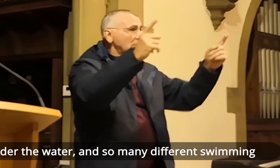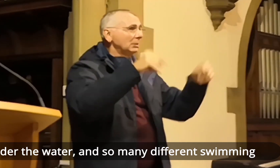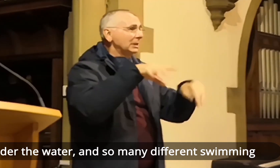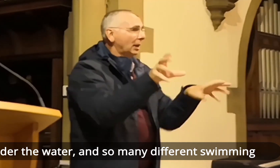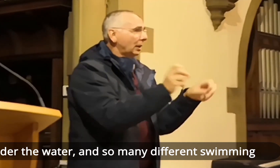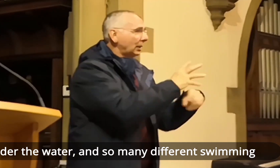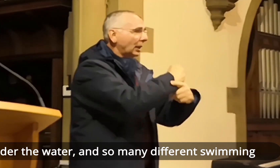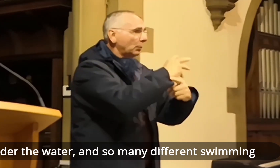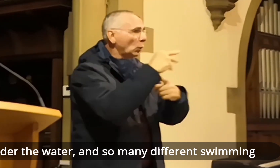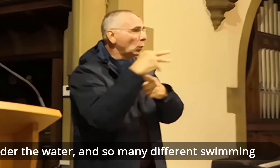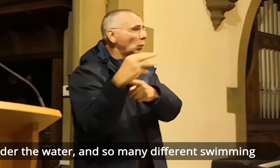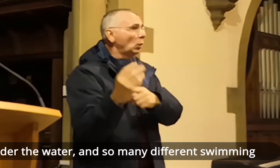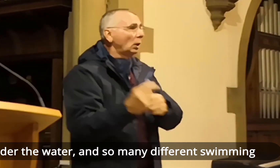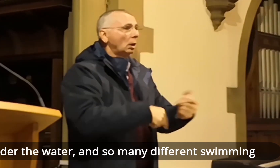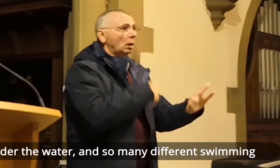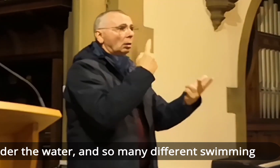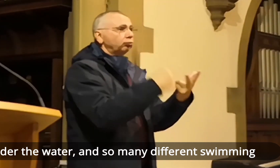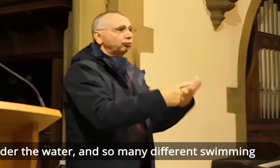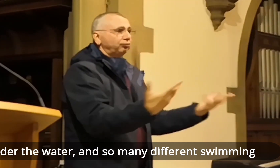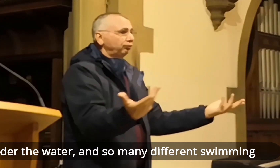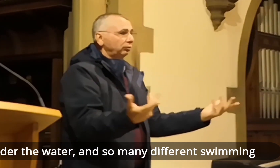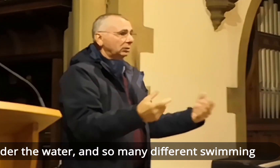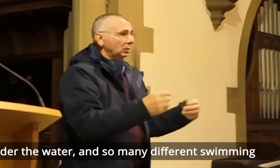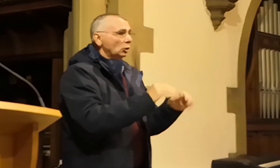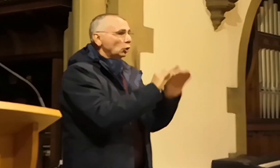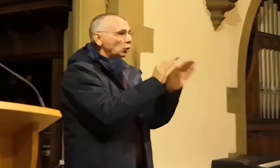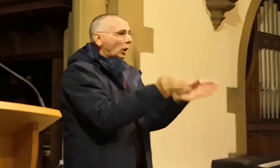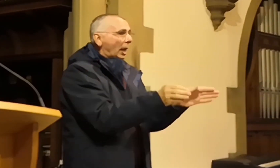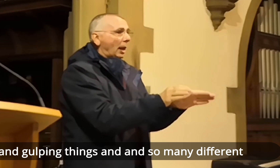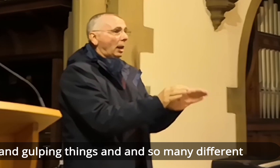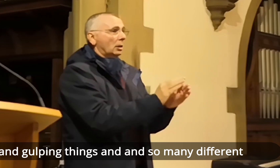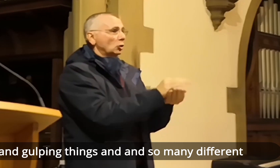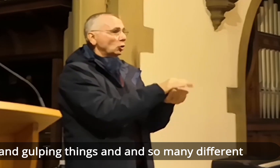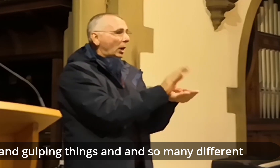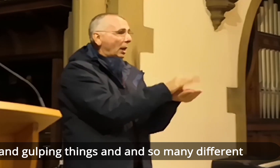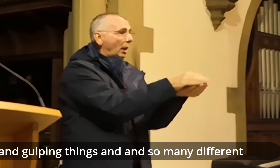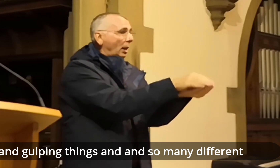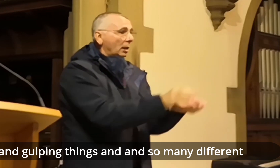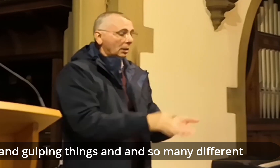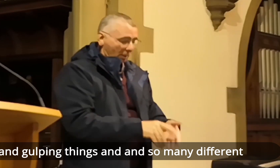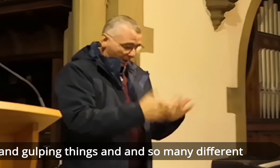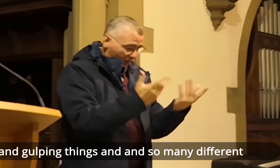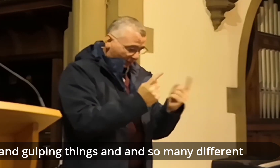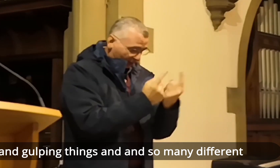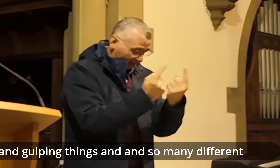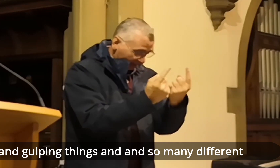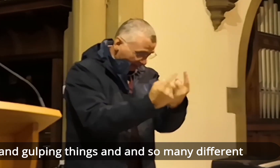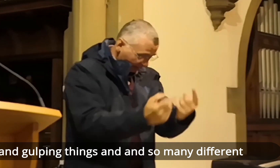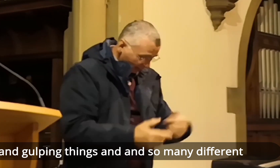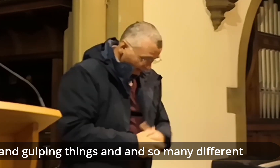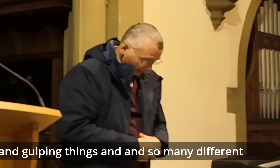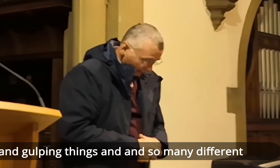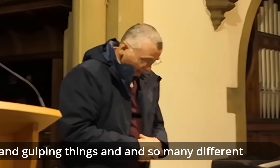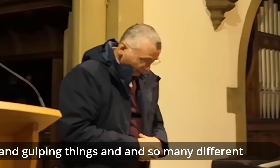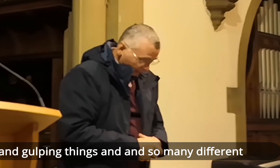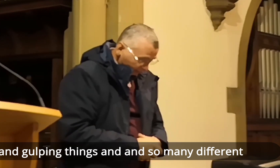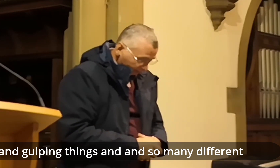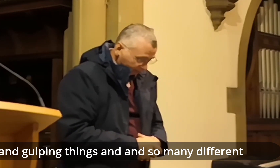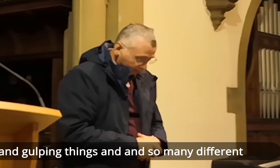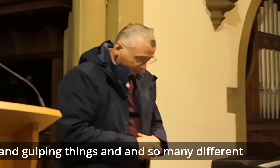water, and so many different swimming and gulping and so many